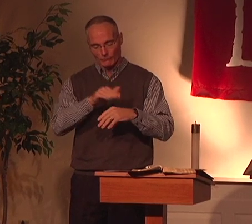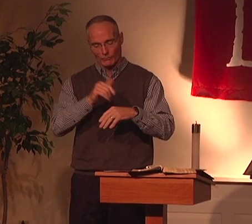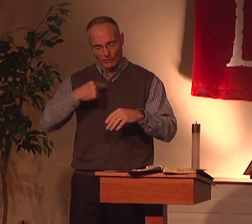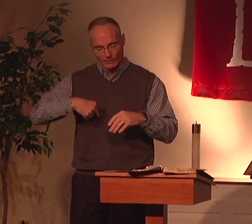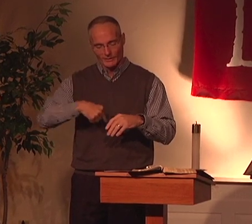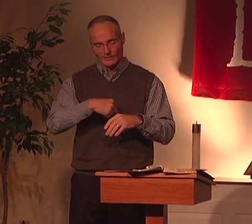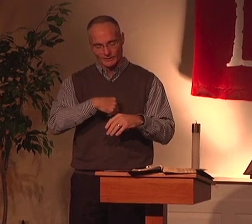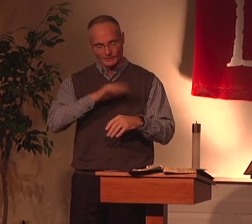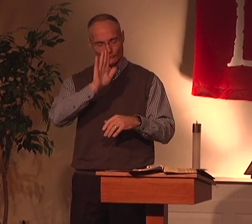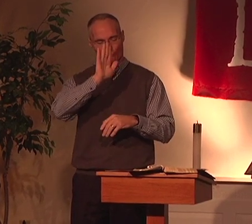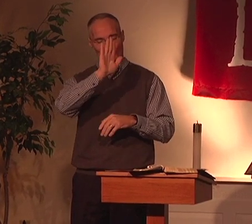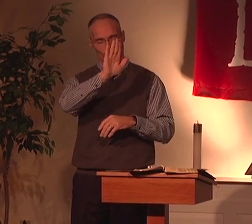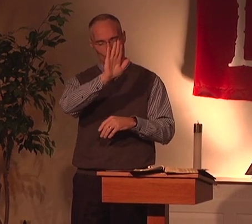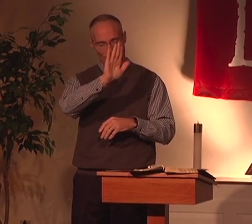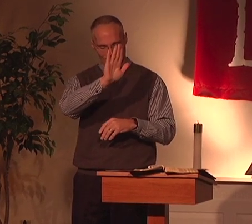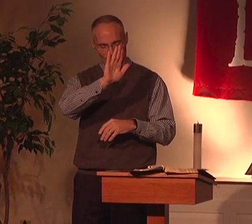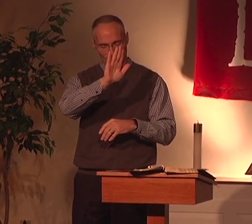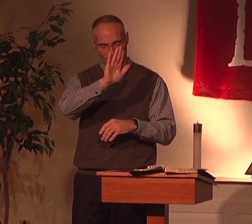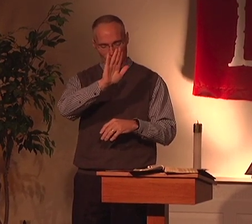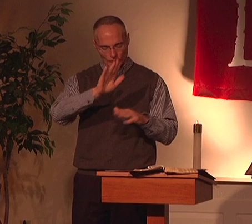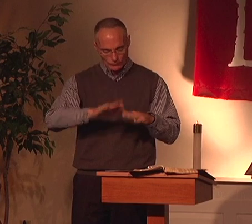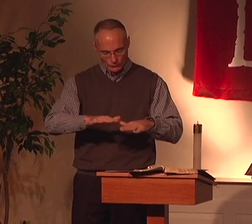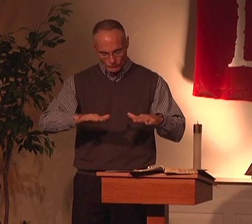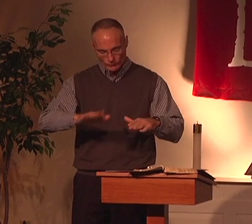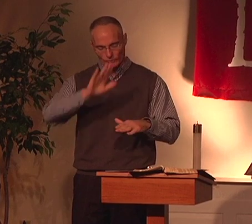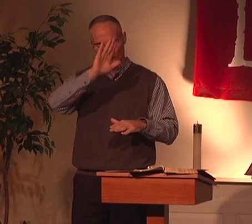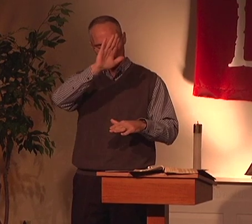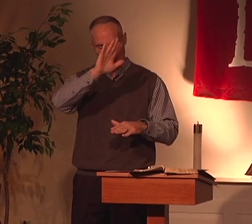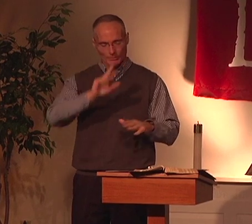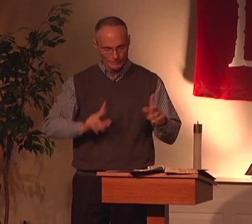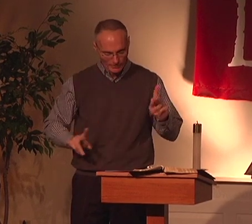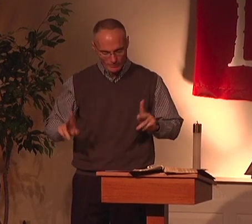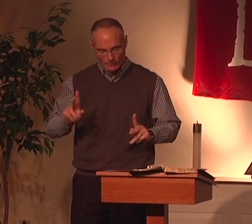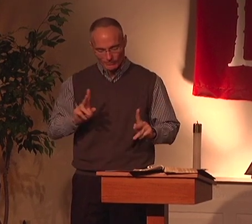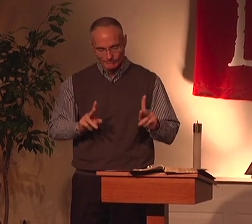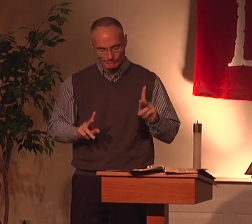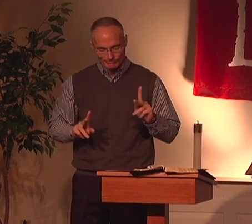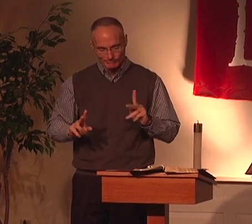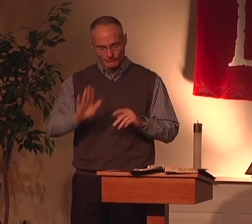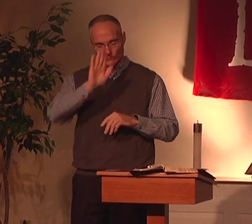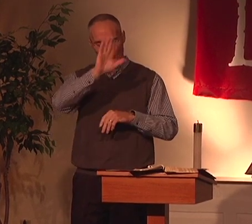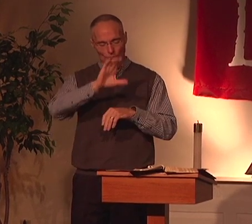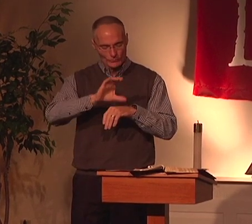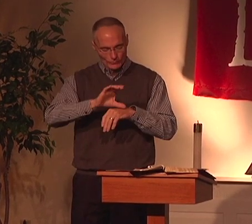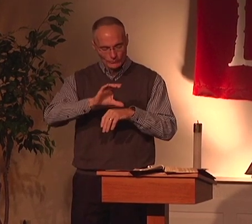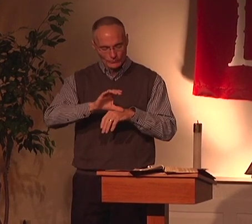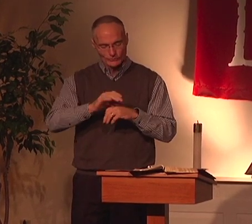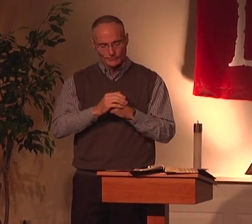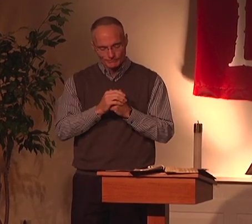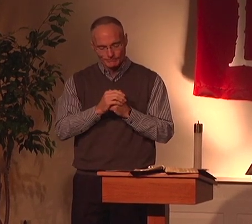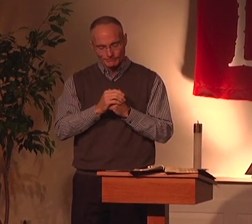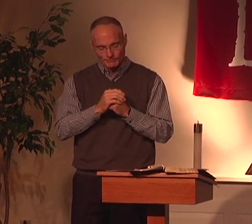We thank you for calling us yours Calling us your children Your people Your church